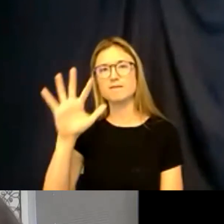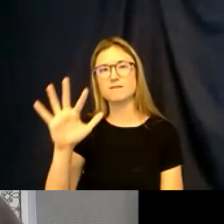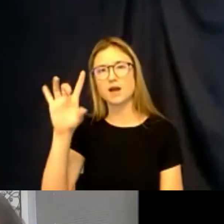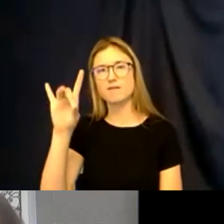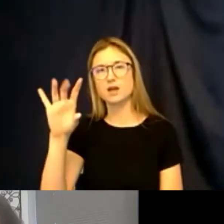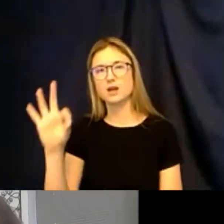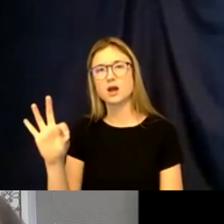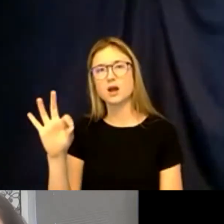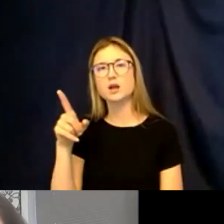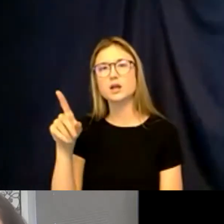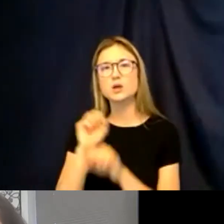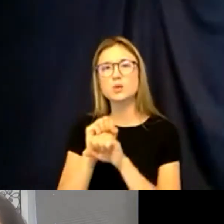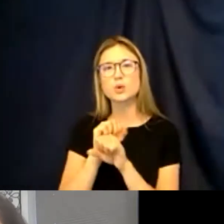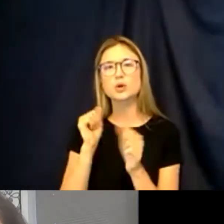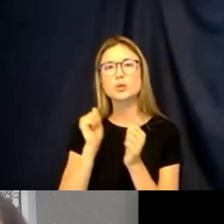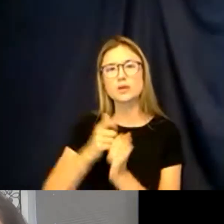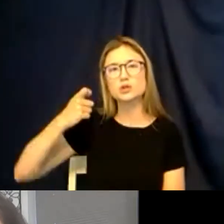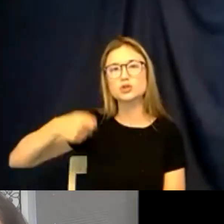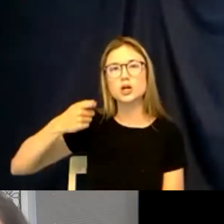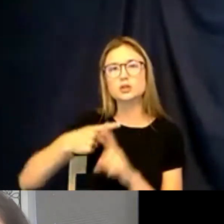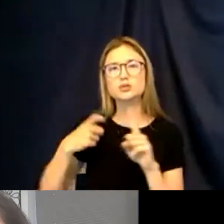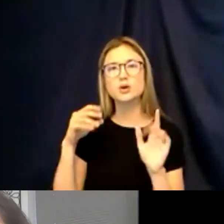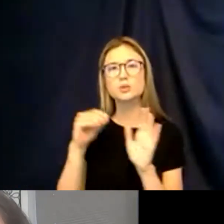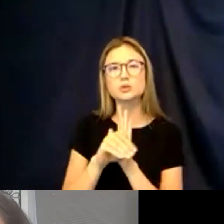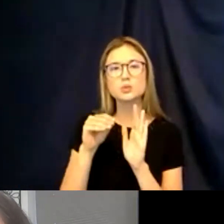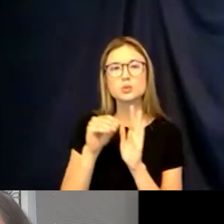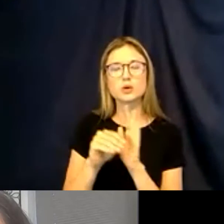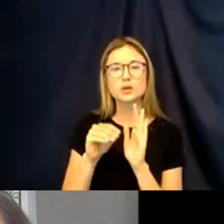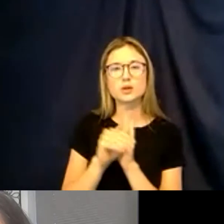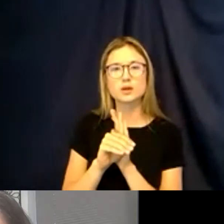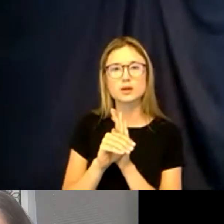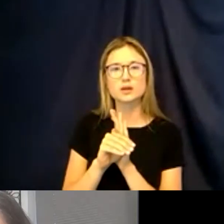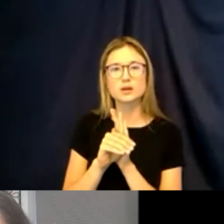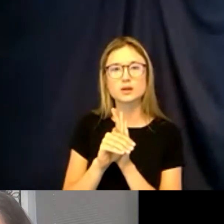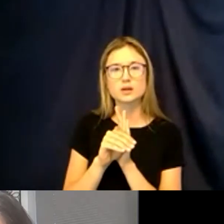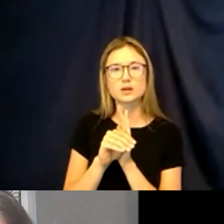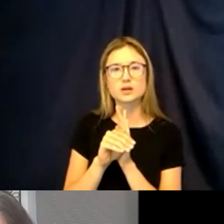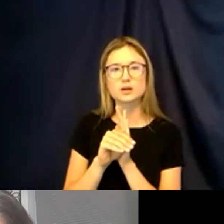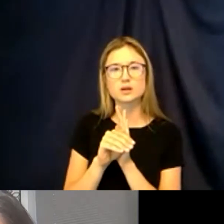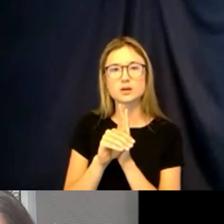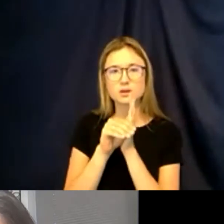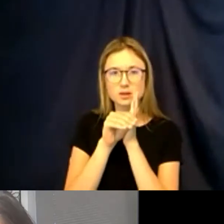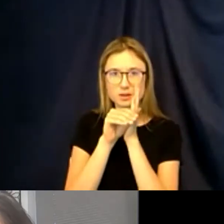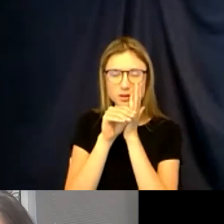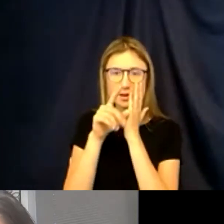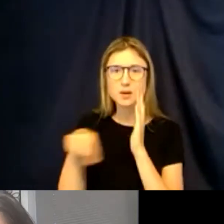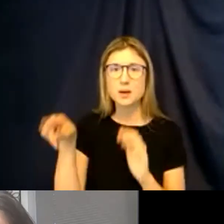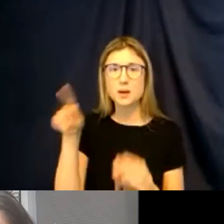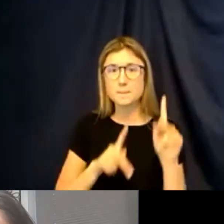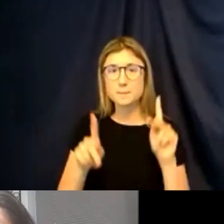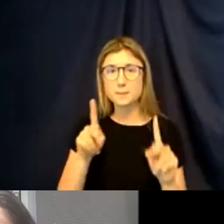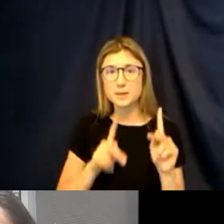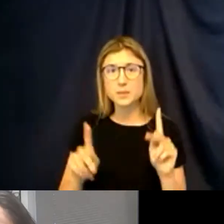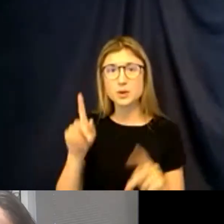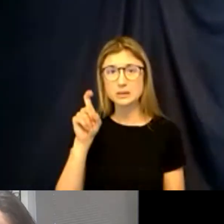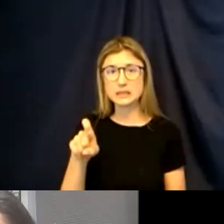worked with a judge in New Orleans where, you know, there are people who need some outpatient